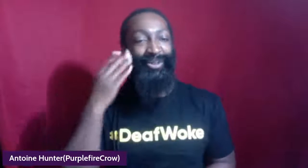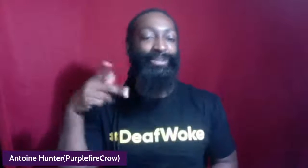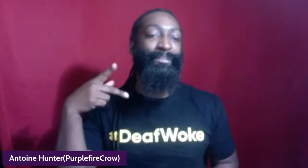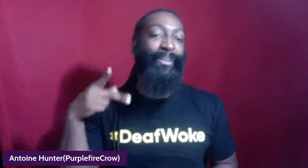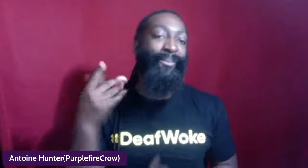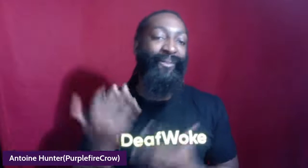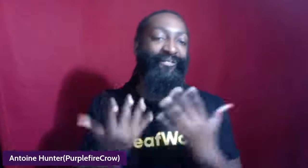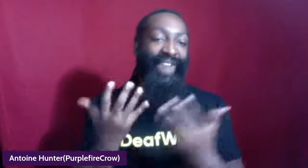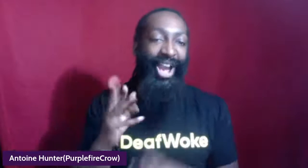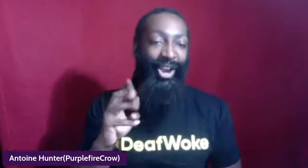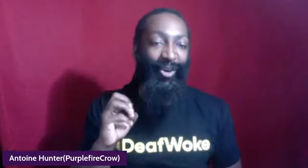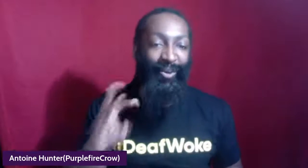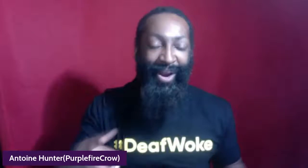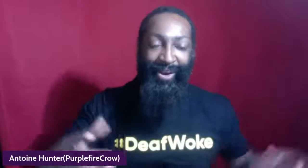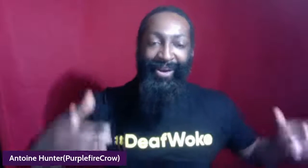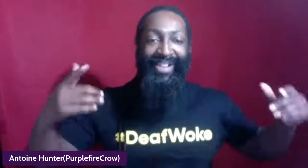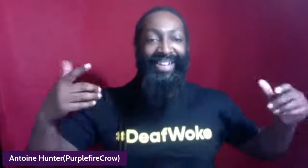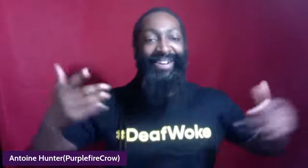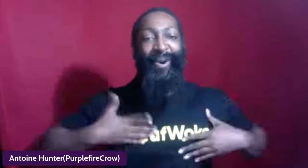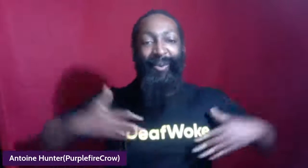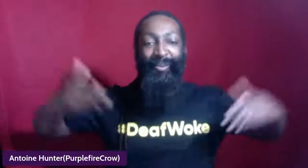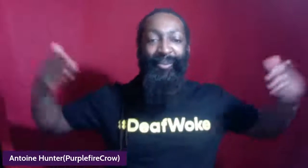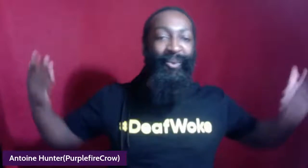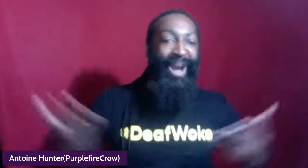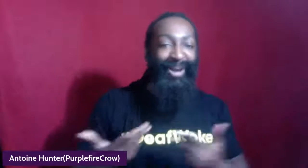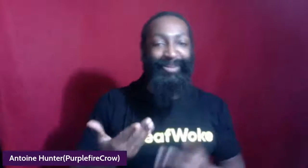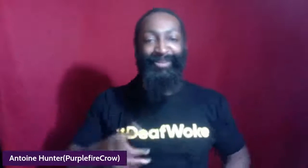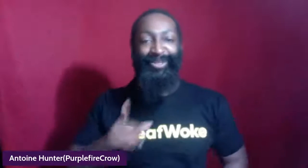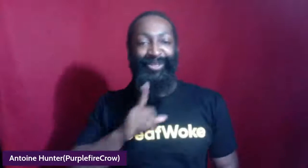This is Antoine, also known as PurpleFireCrow.